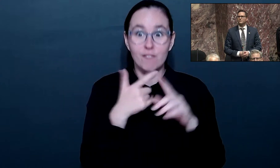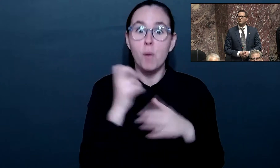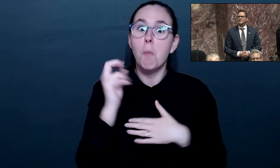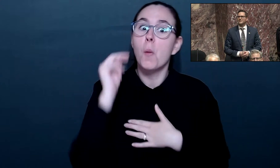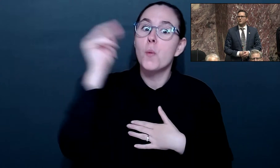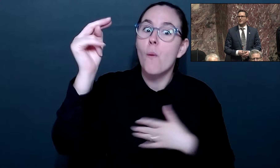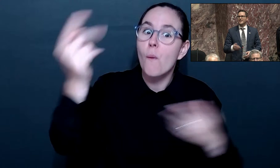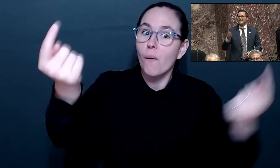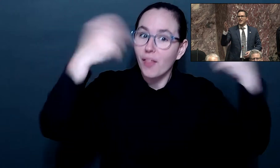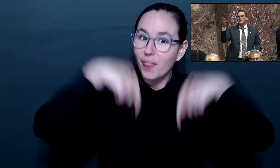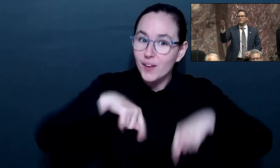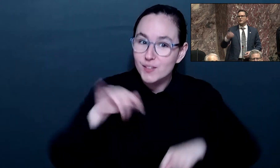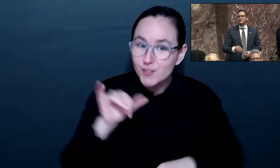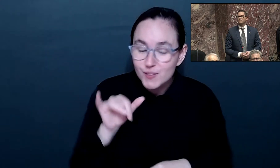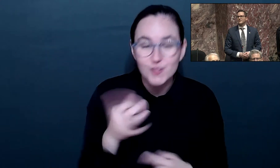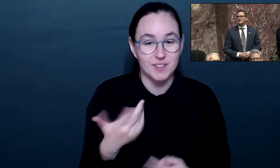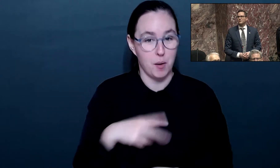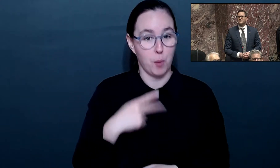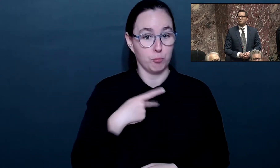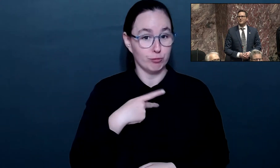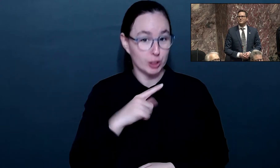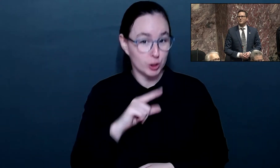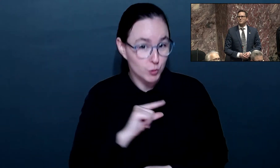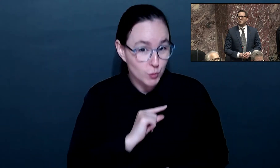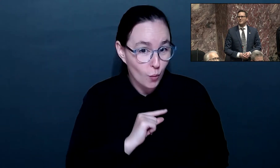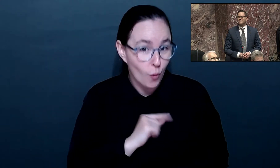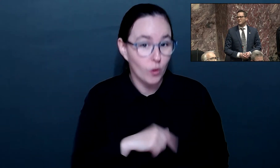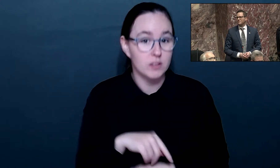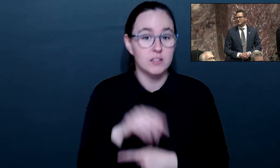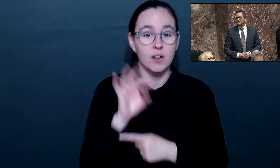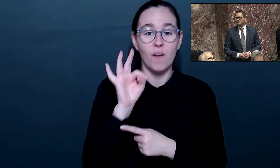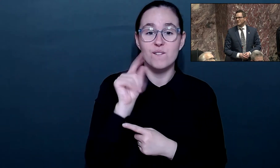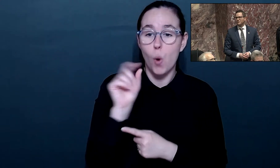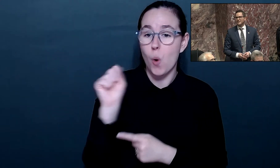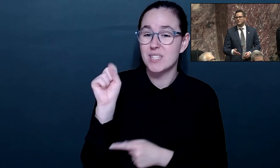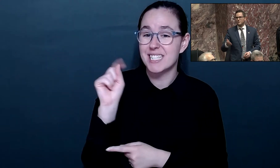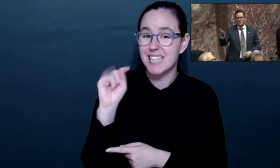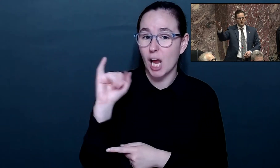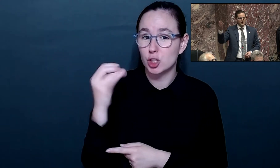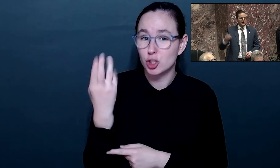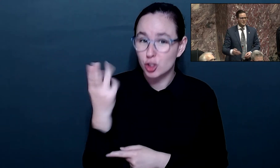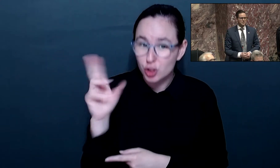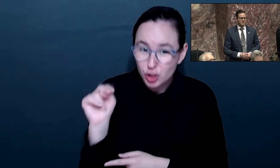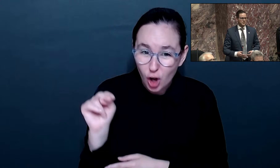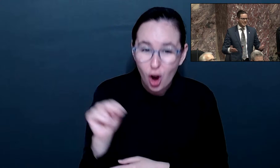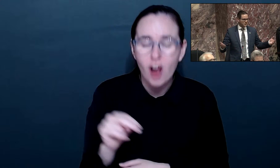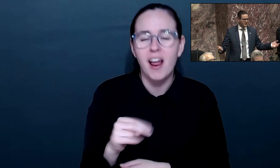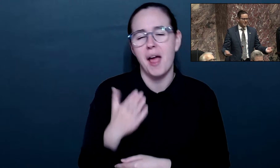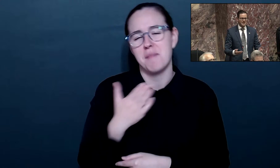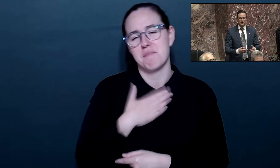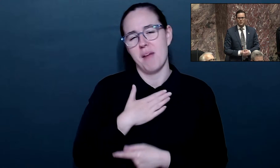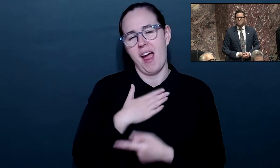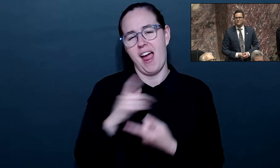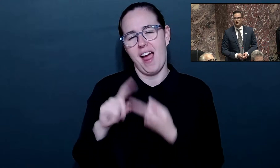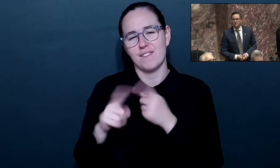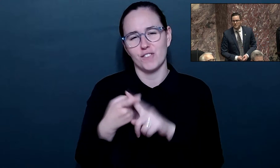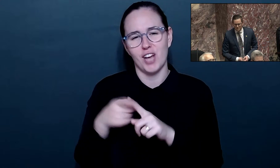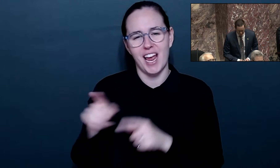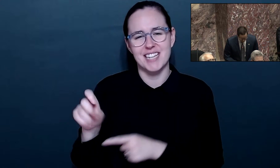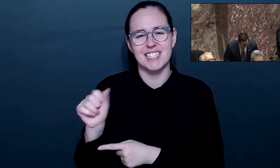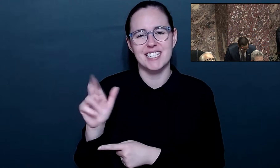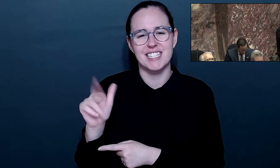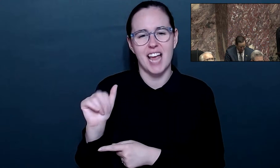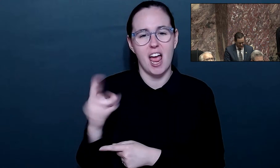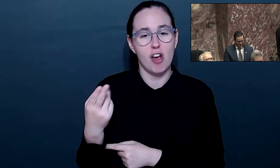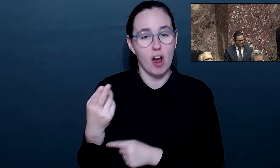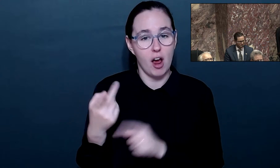Klassen from Fort St. John, and my very good friend Sarah Story from Village of Fraser Lake. So will the House please join in another welcome to all of them.